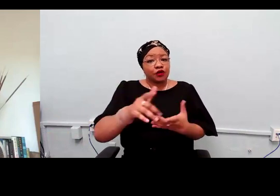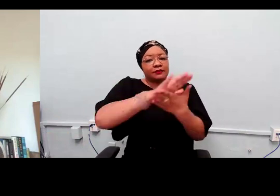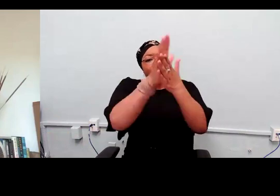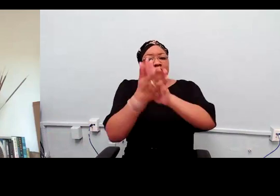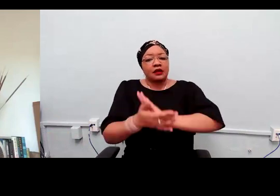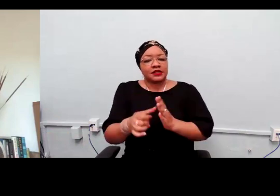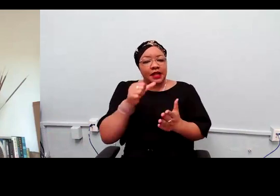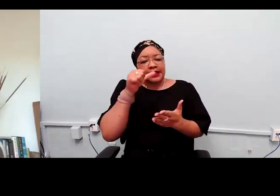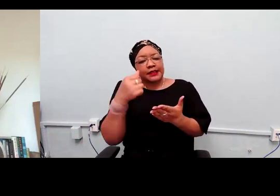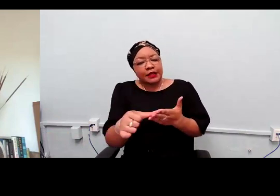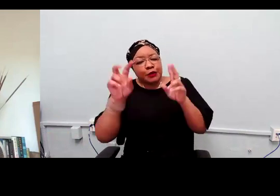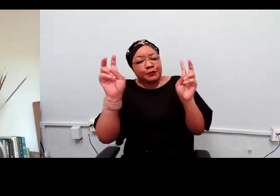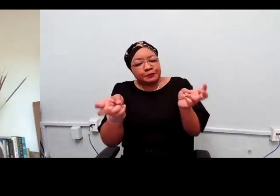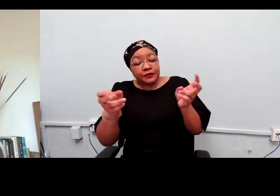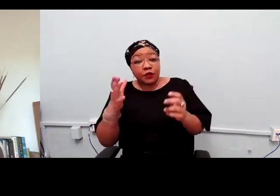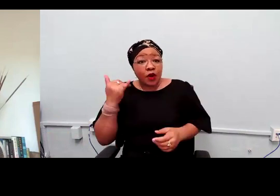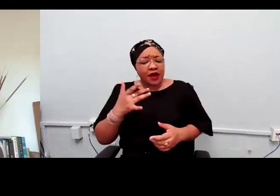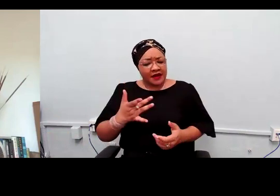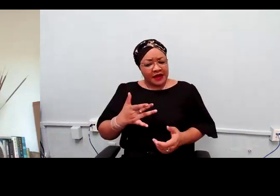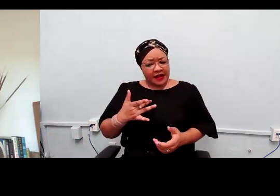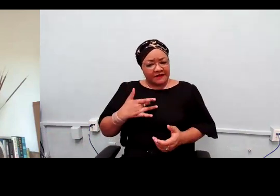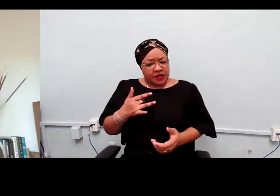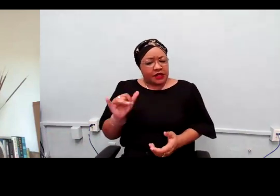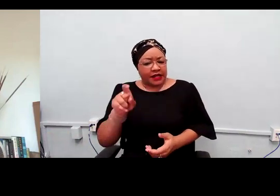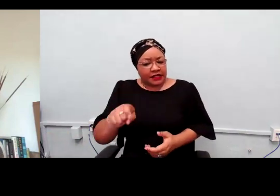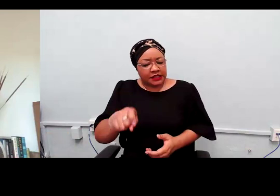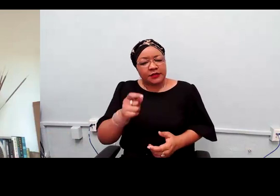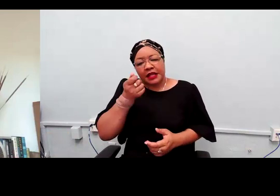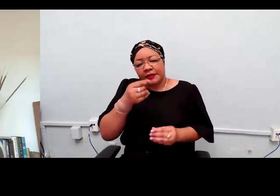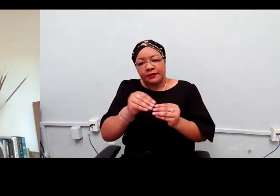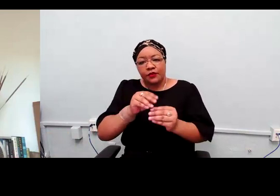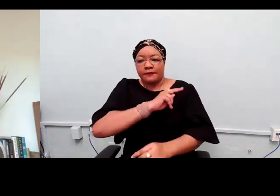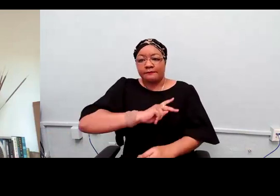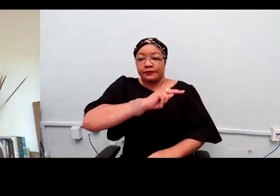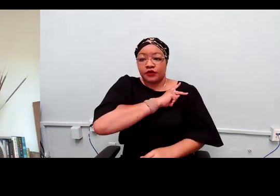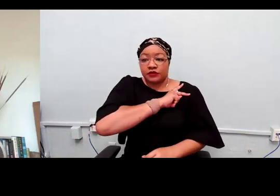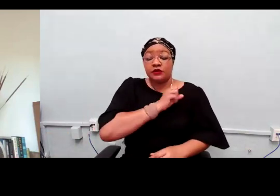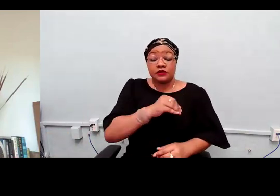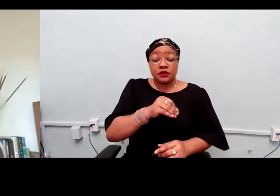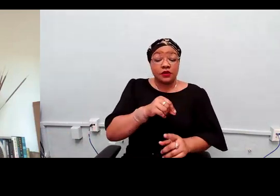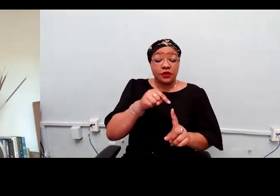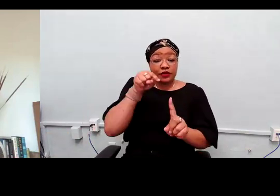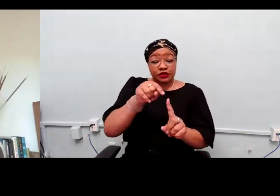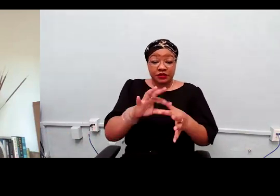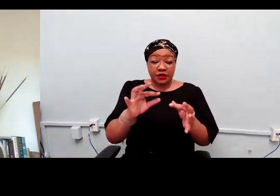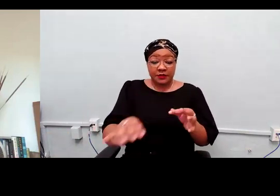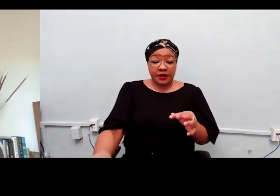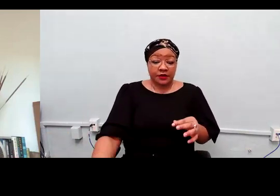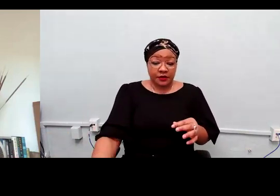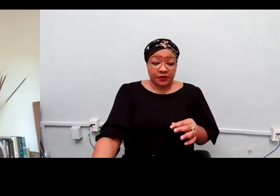feels like it needed to be more personal. So she talks about her own experience also. And she